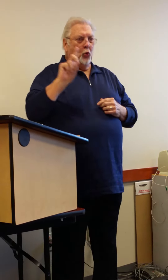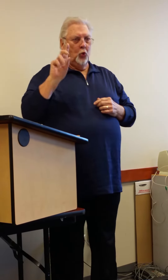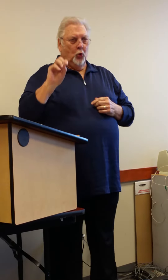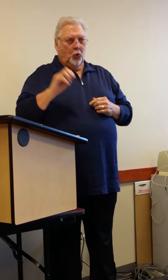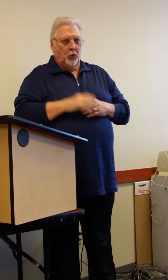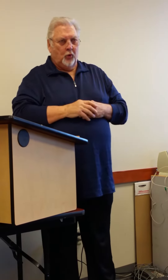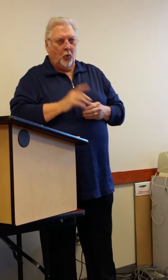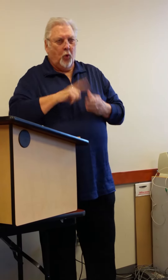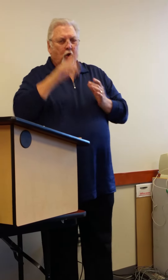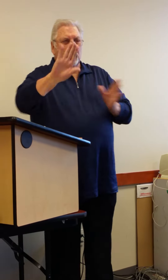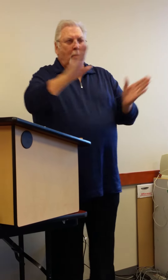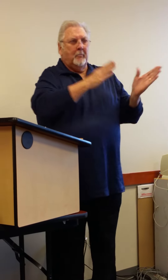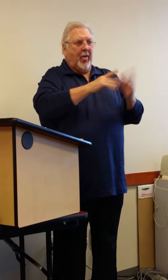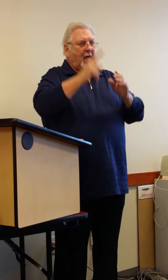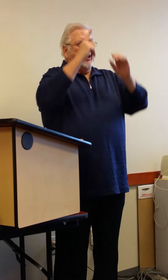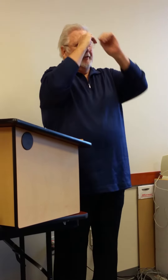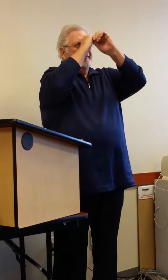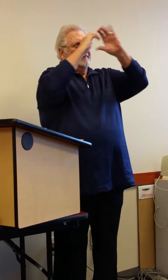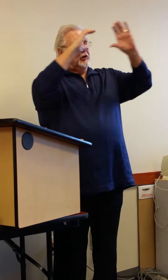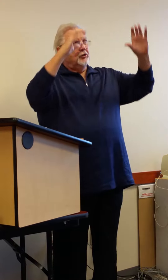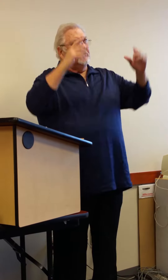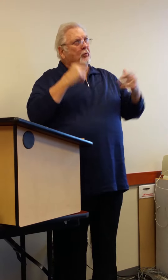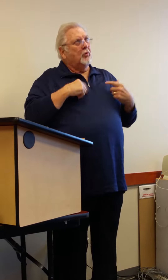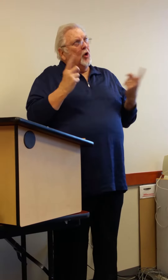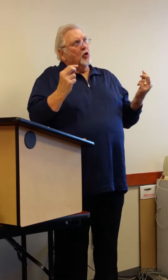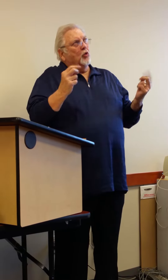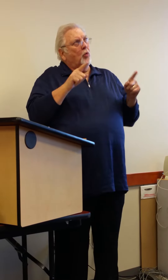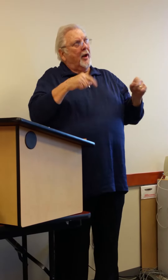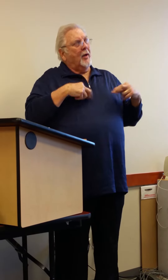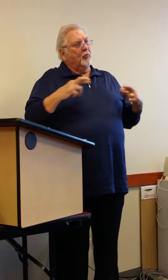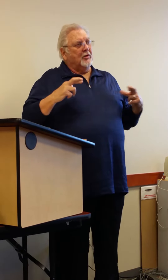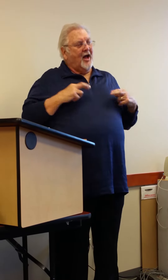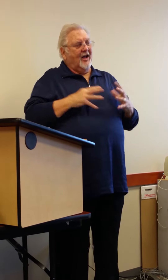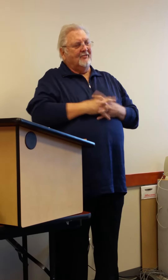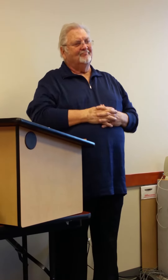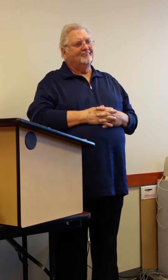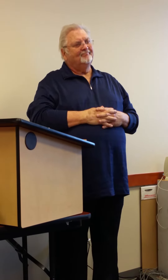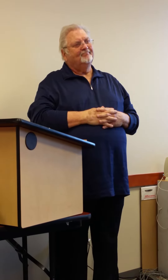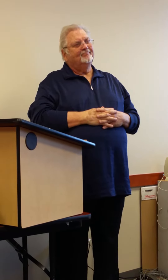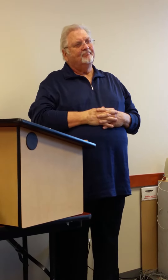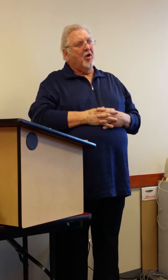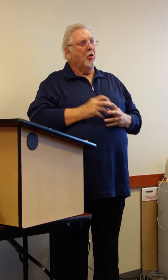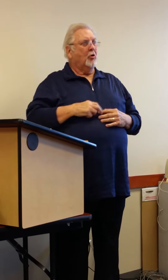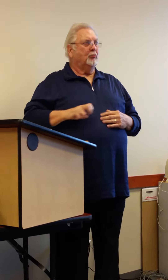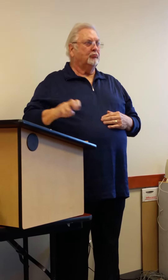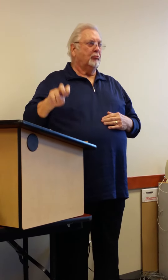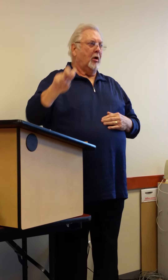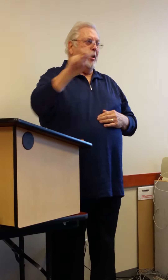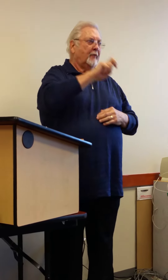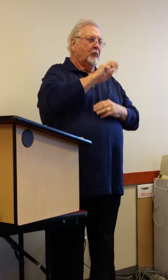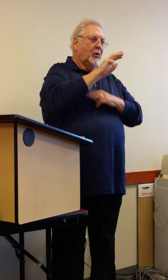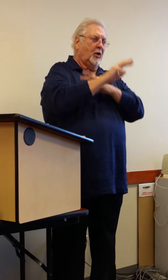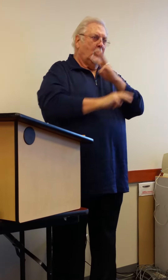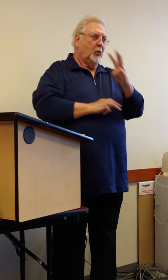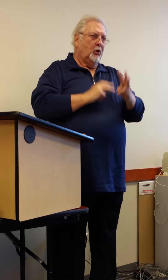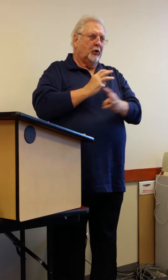What are you going to do? What are your plans? What do you envision? Let's see, what am I going to do when I retire? Maybe I'll travel